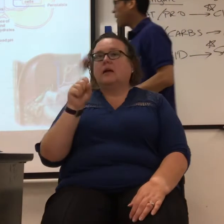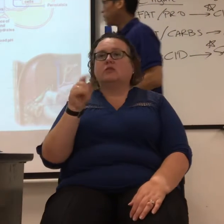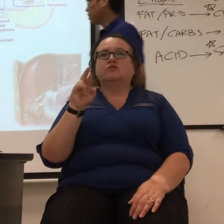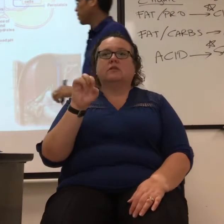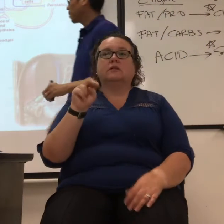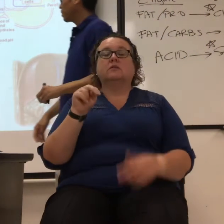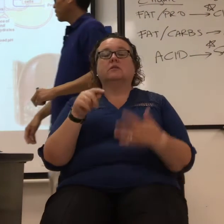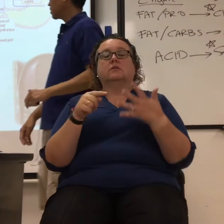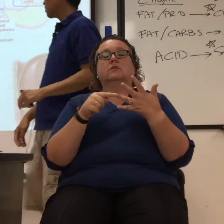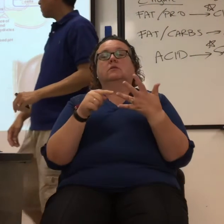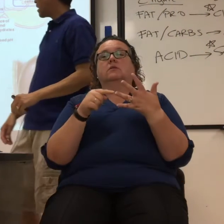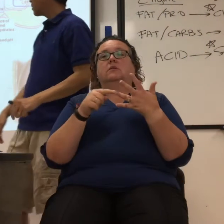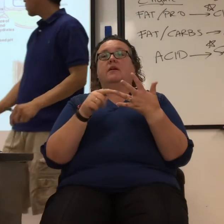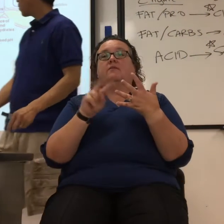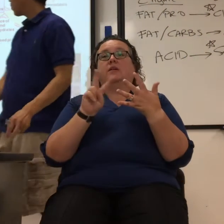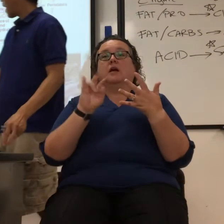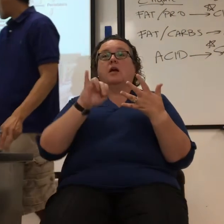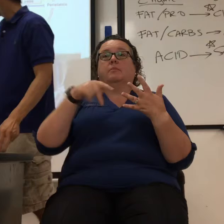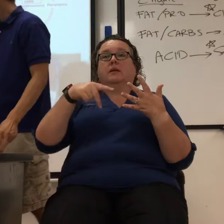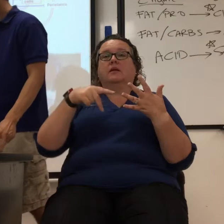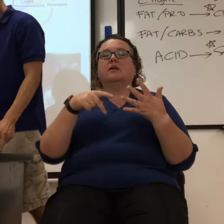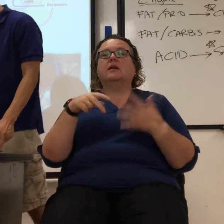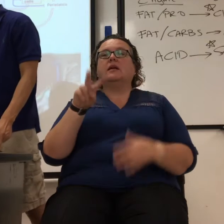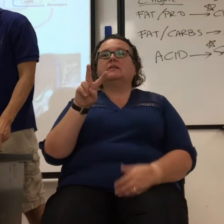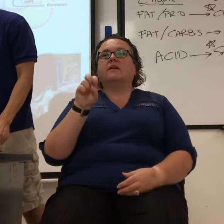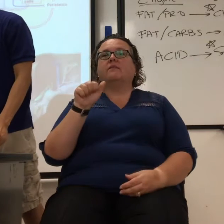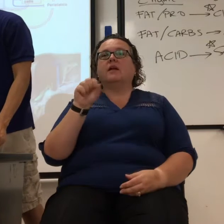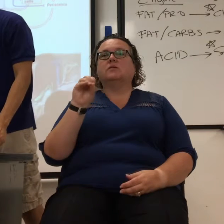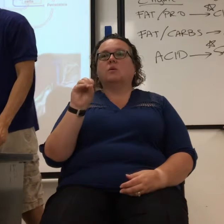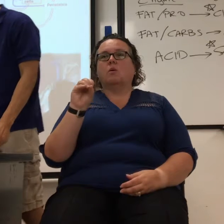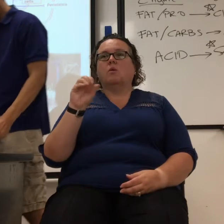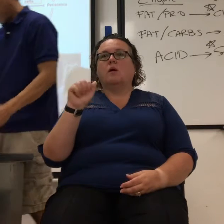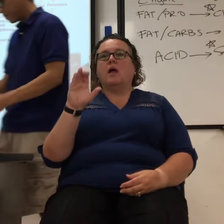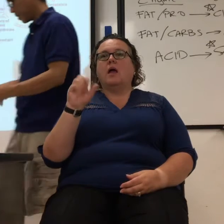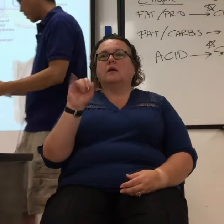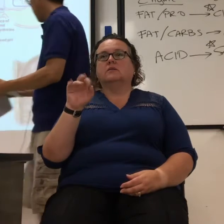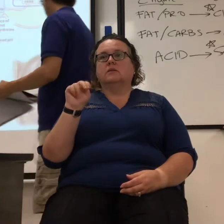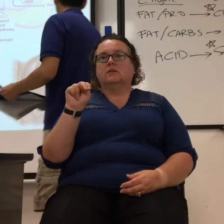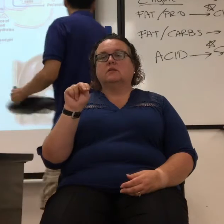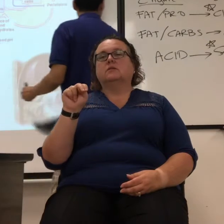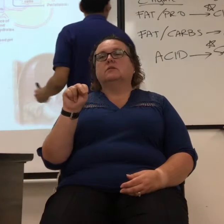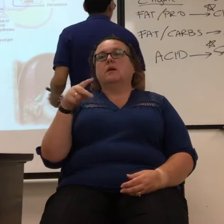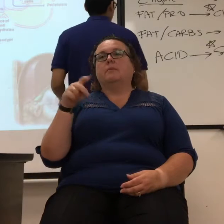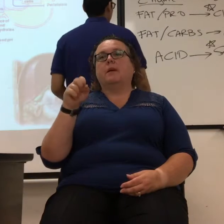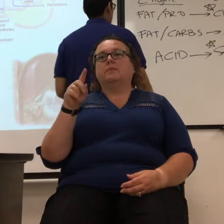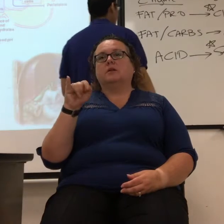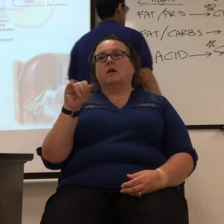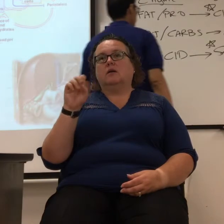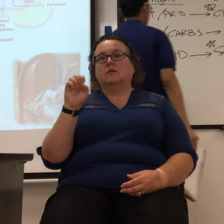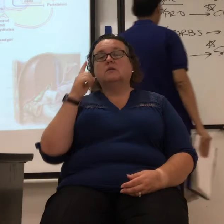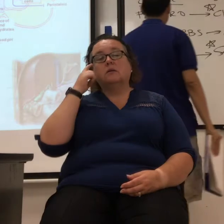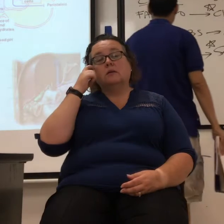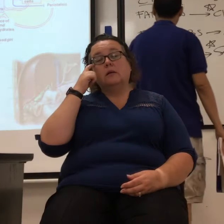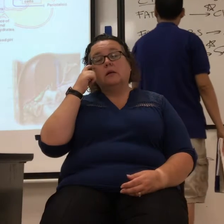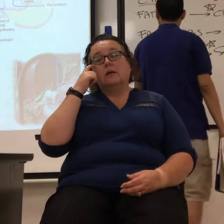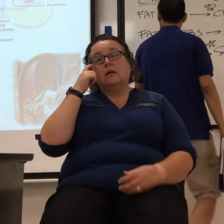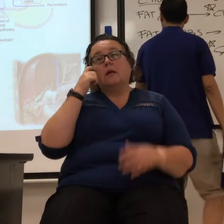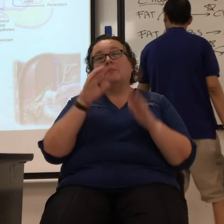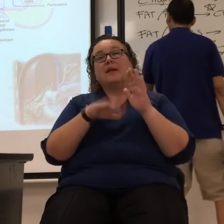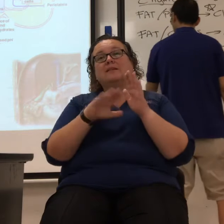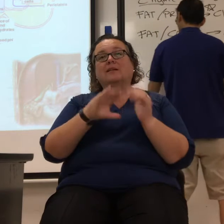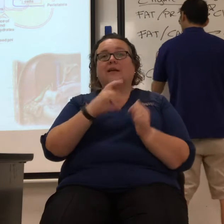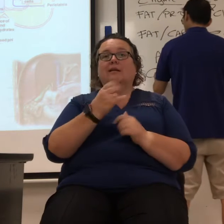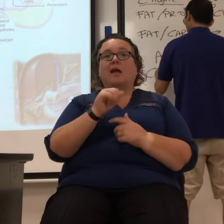For a VIP, it's a vasoactive intestinal peptide. Basically, just chyme